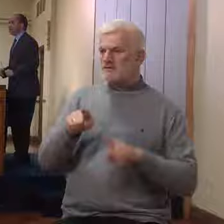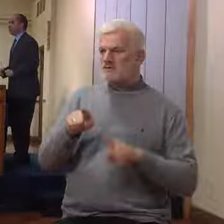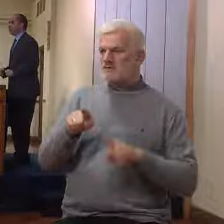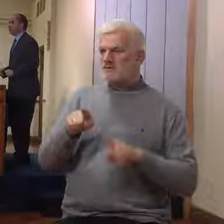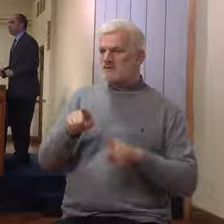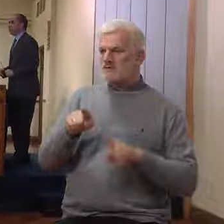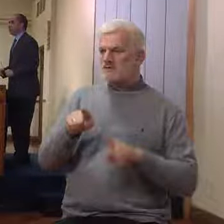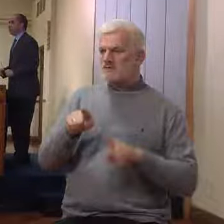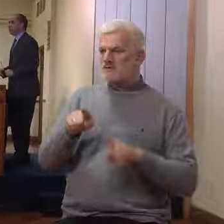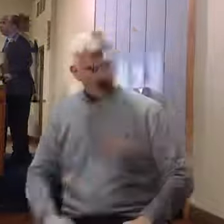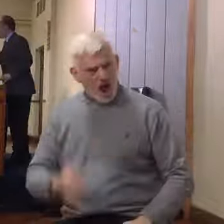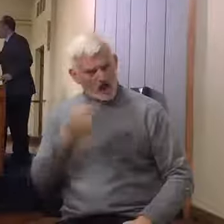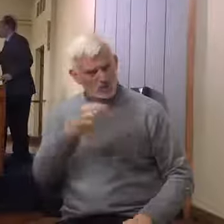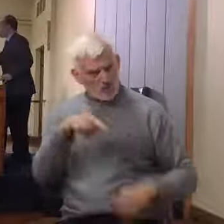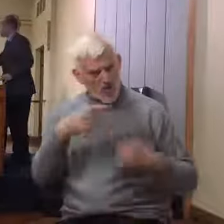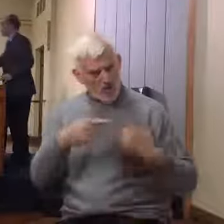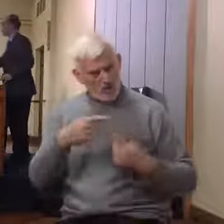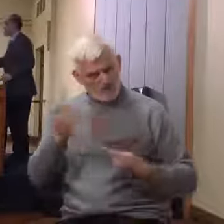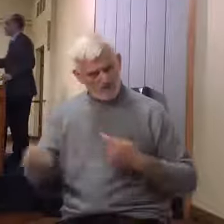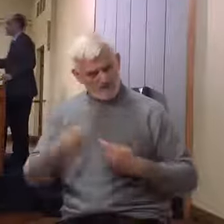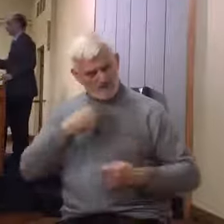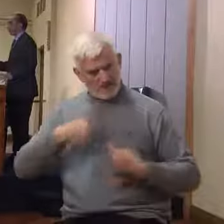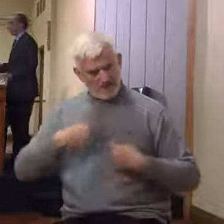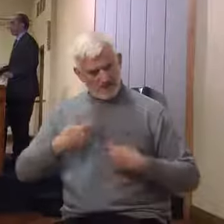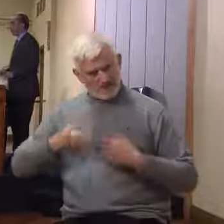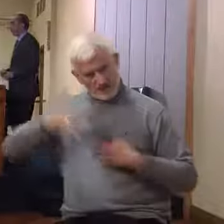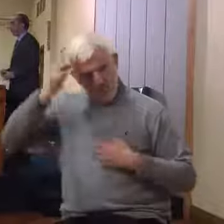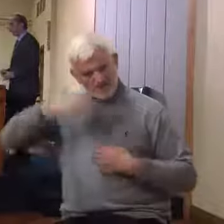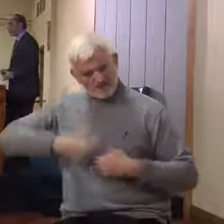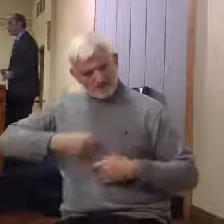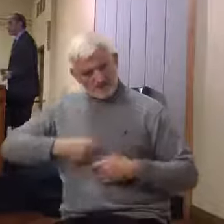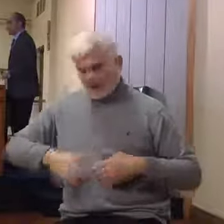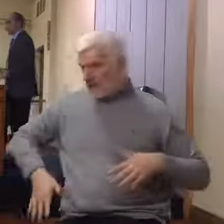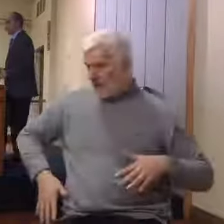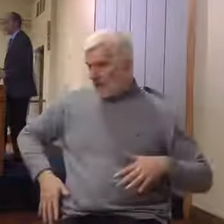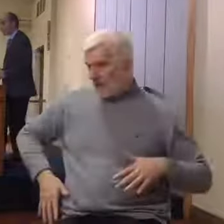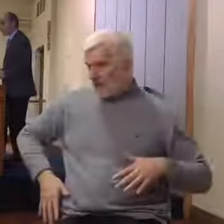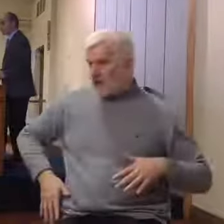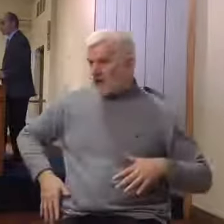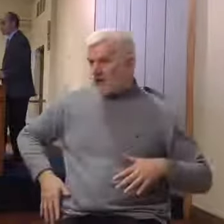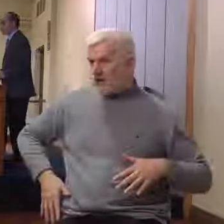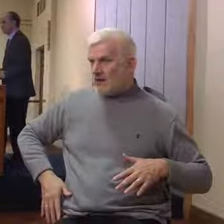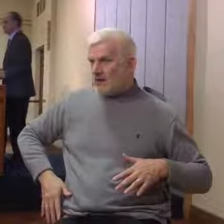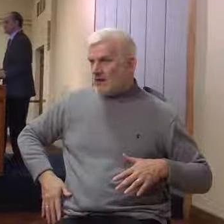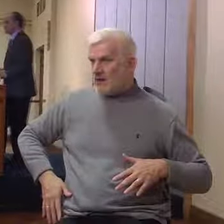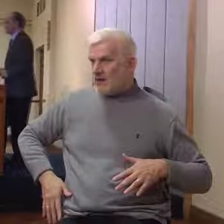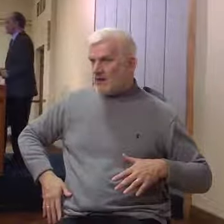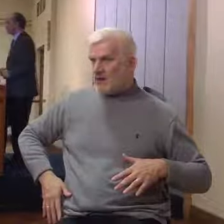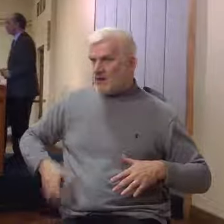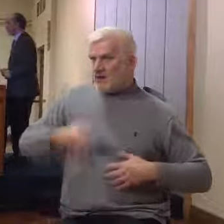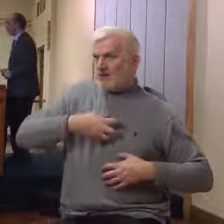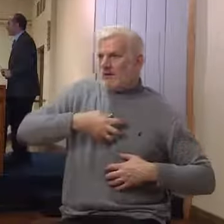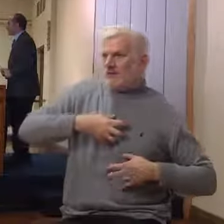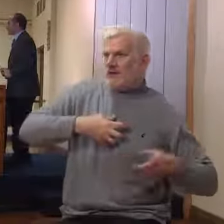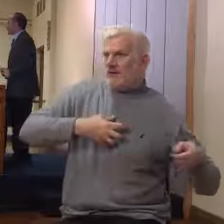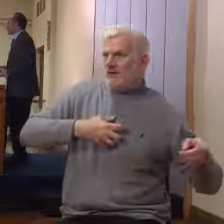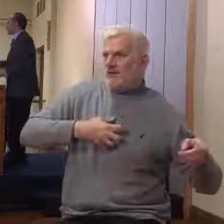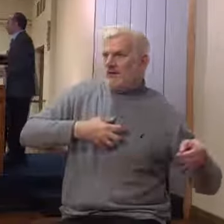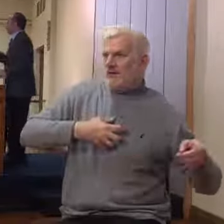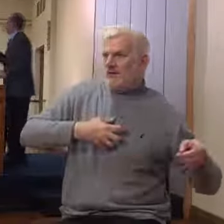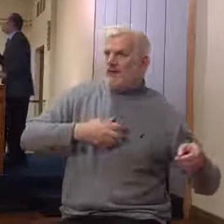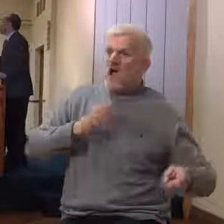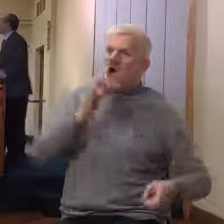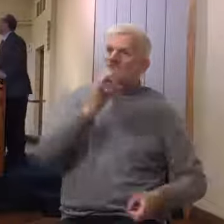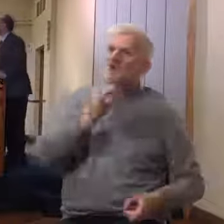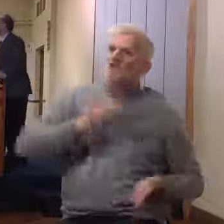are you allowed to be a Roman citizen? So he asked for his rights. But he asked also